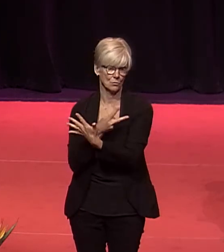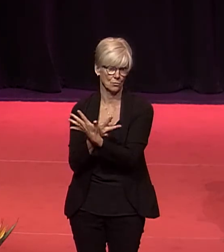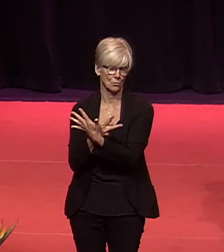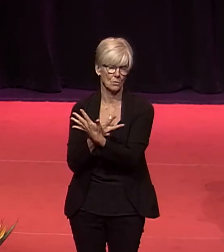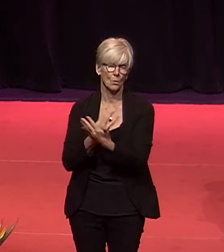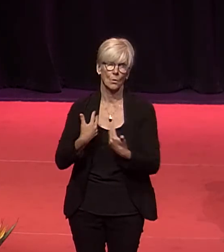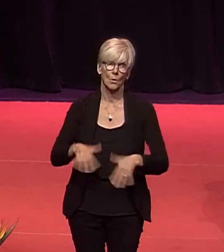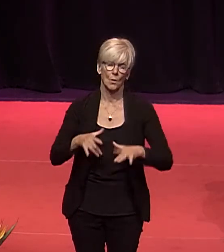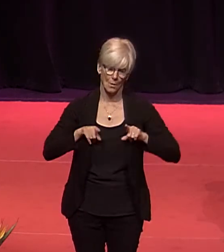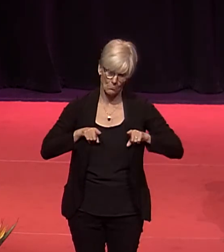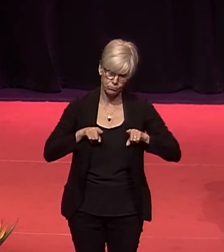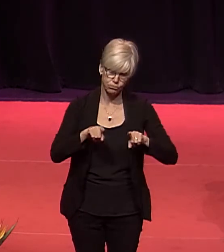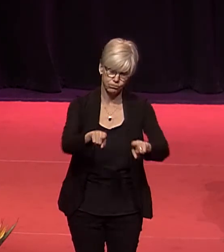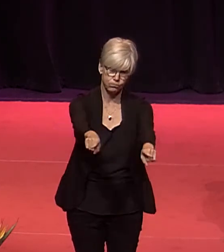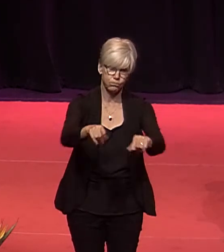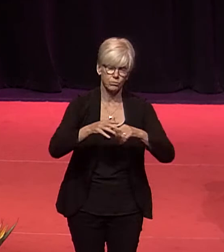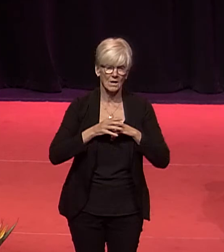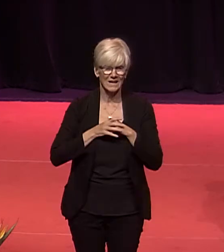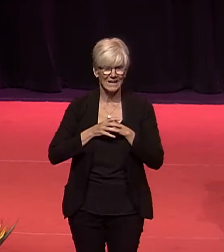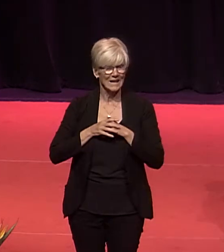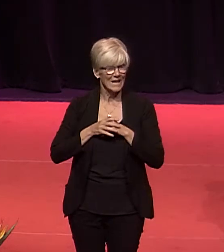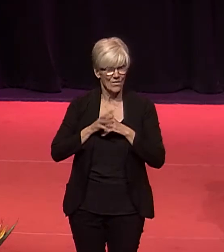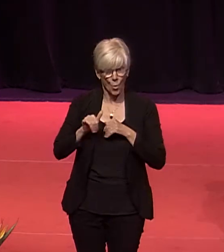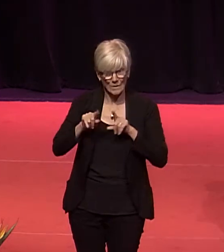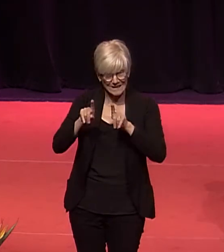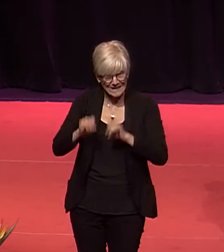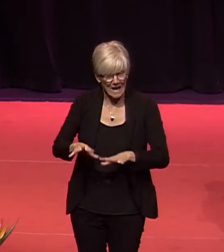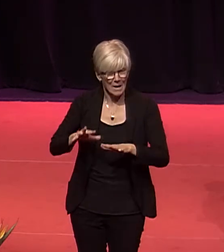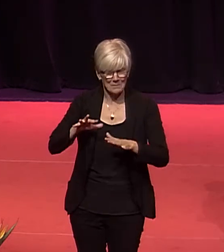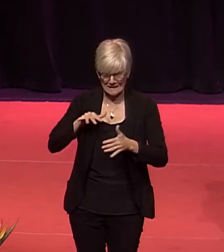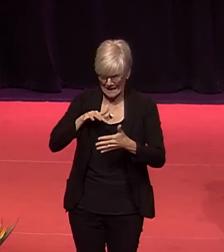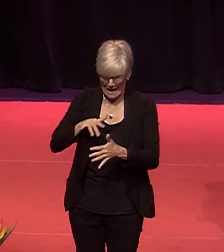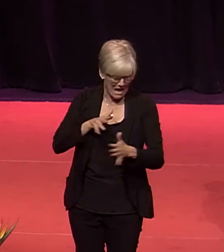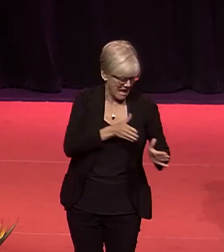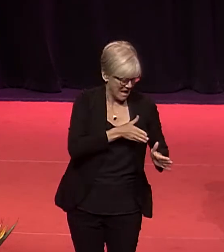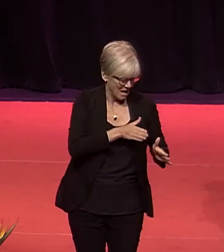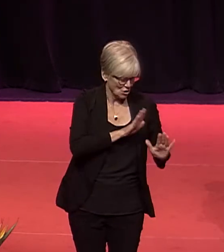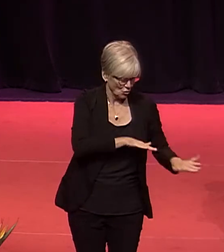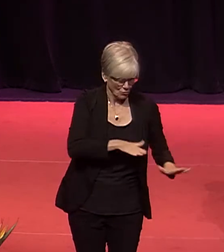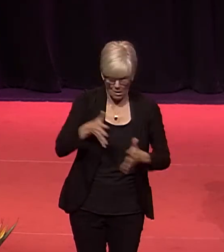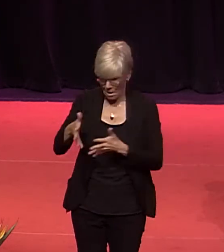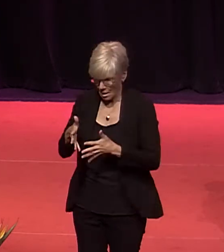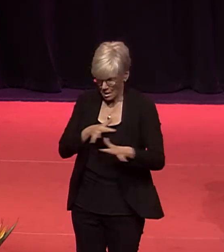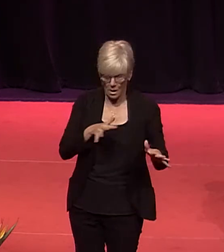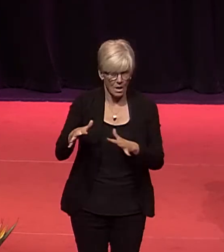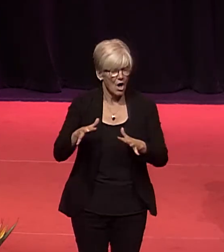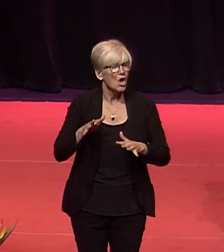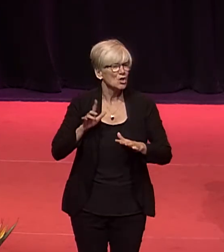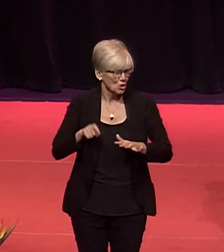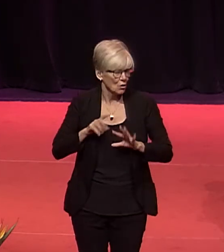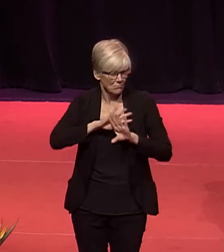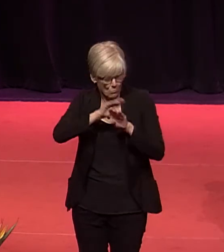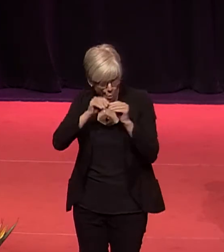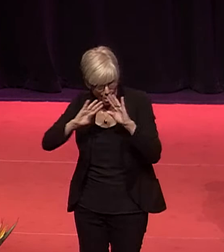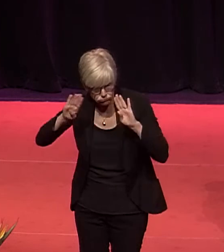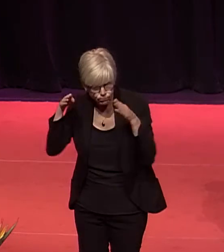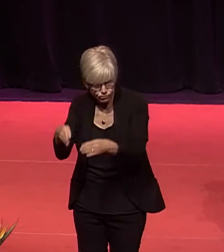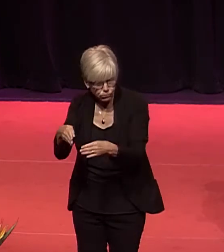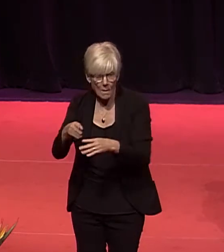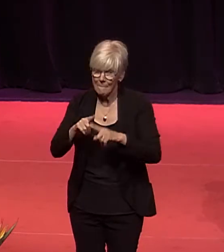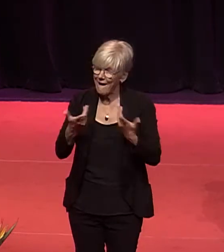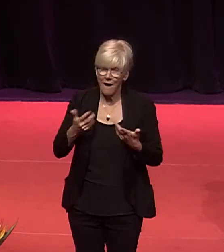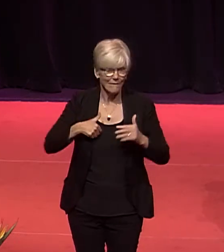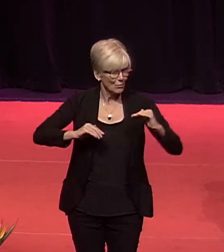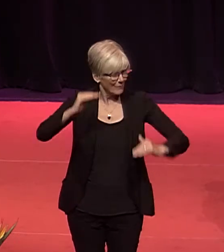didn't put in all the hours that I needed to for those exams, and I probably could have spent more hours and the paper could have been better. But I had to